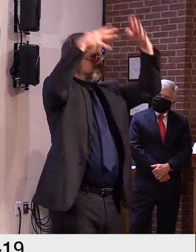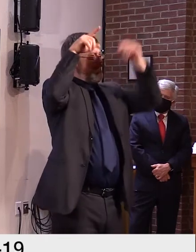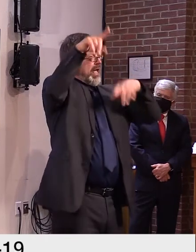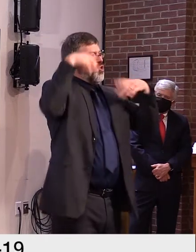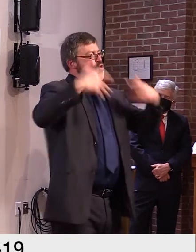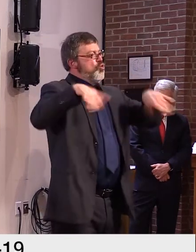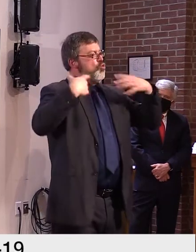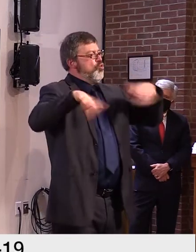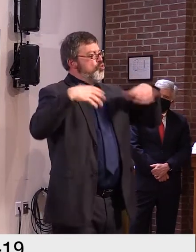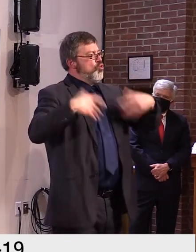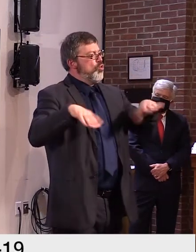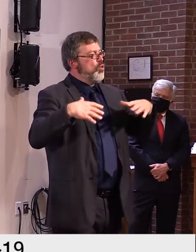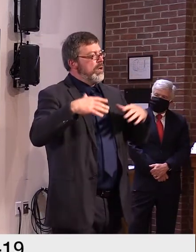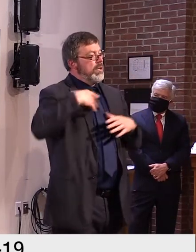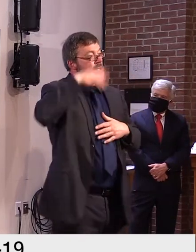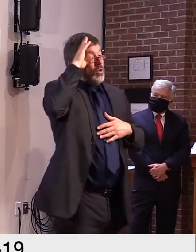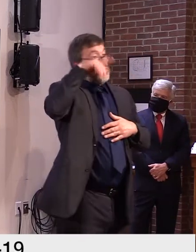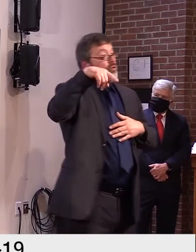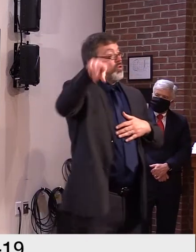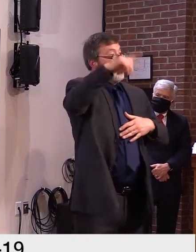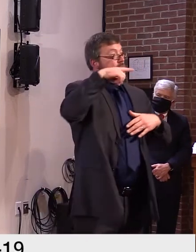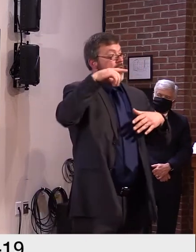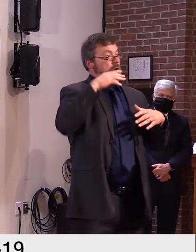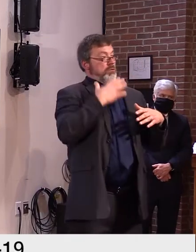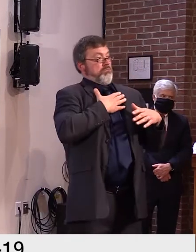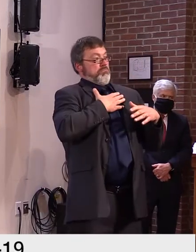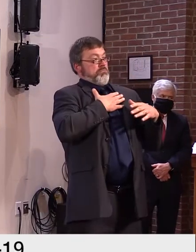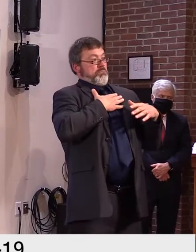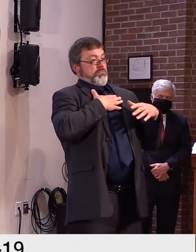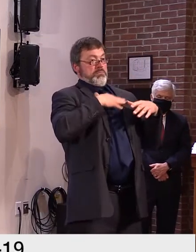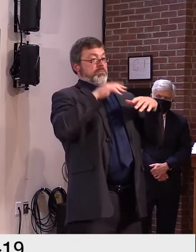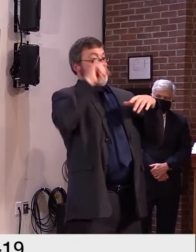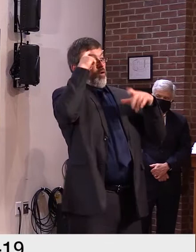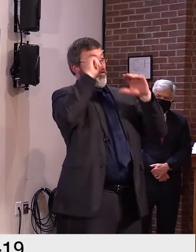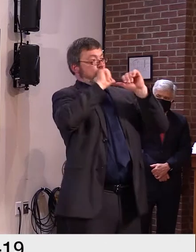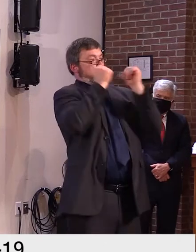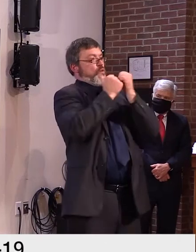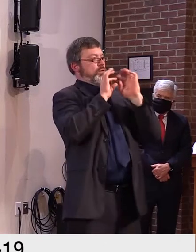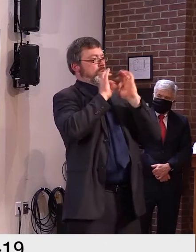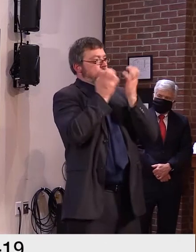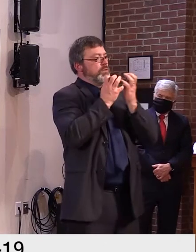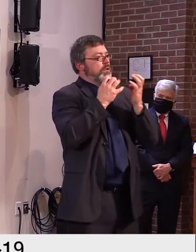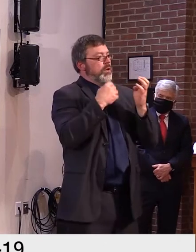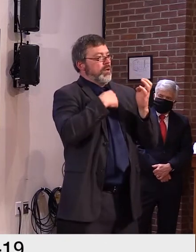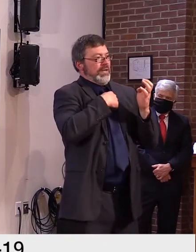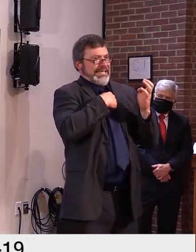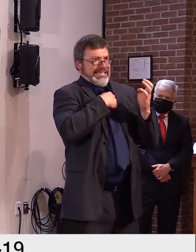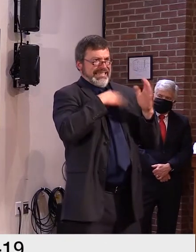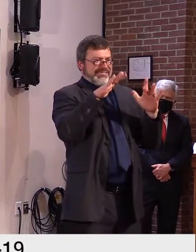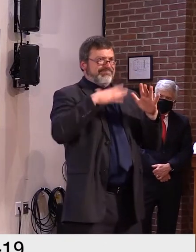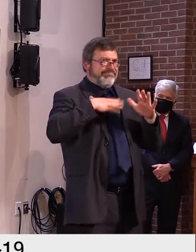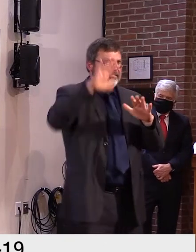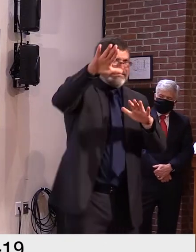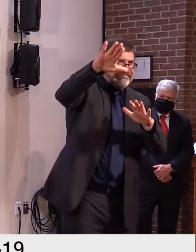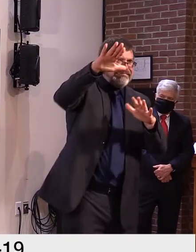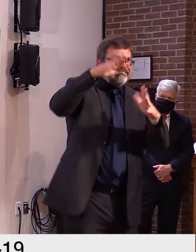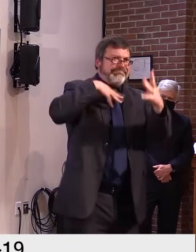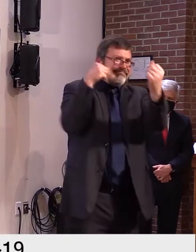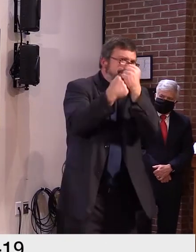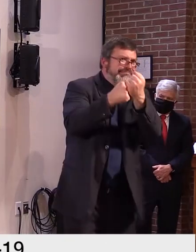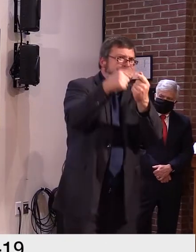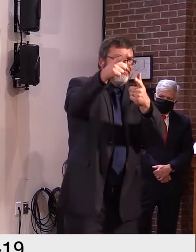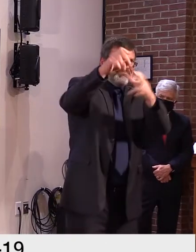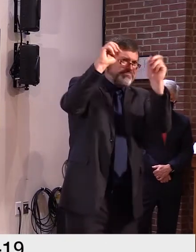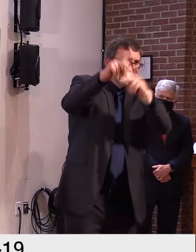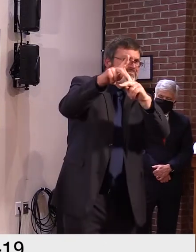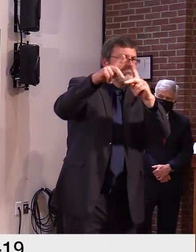governors, the National Governors Association and others, send their best wishes, and very happy that the